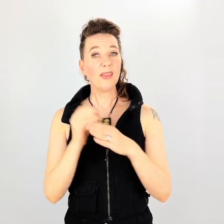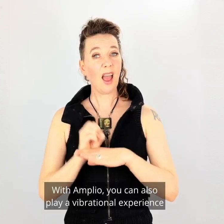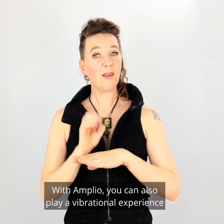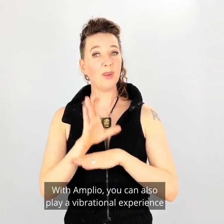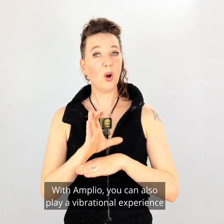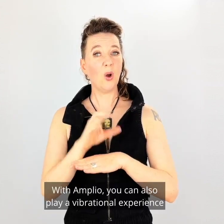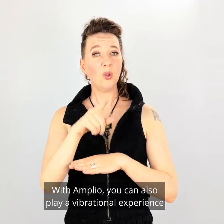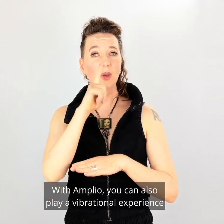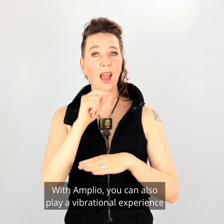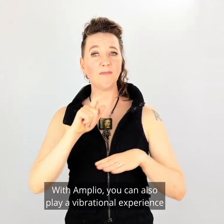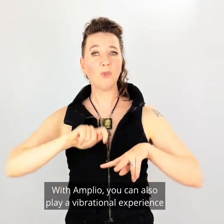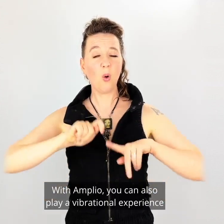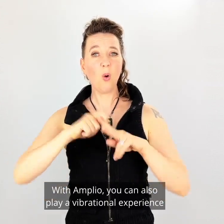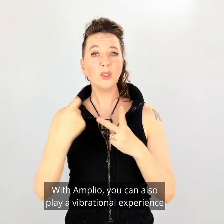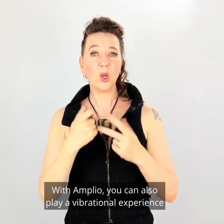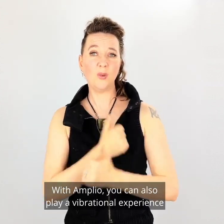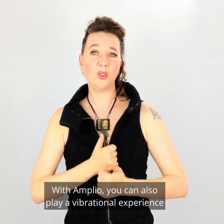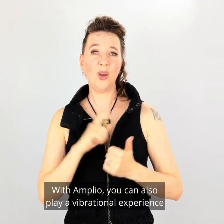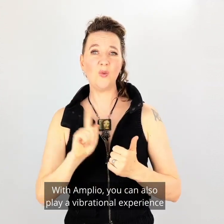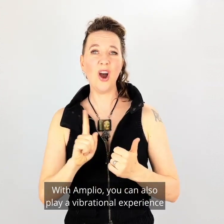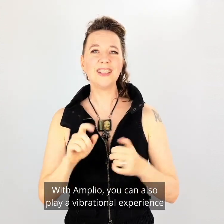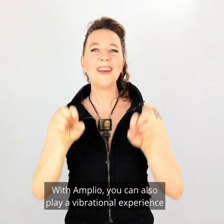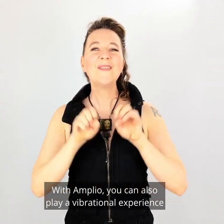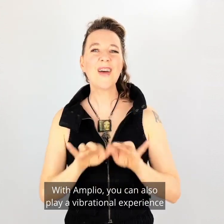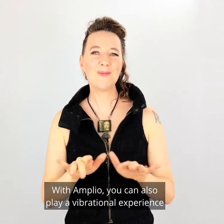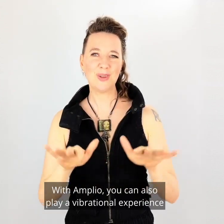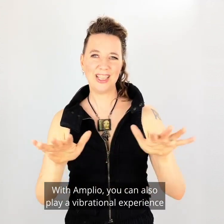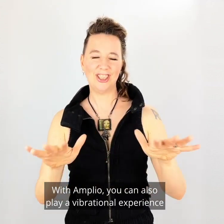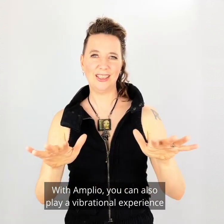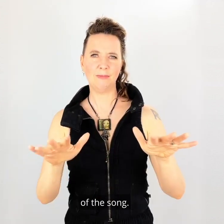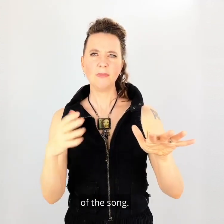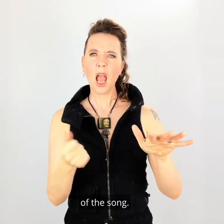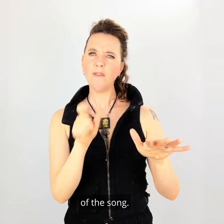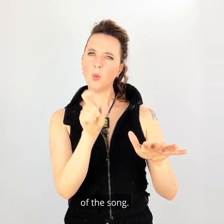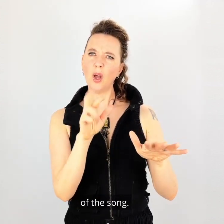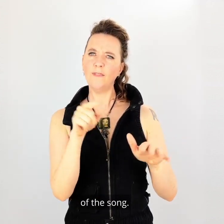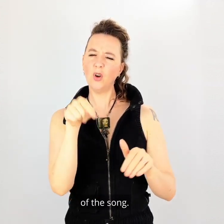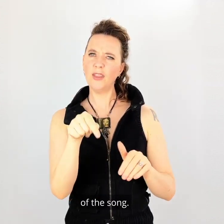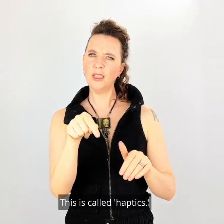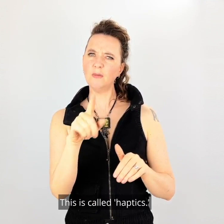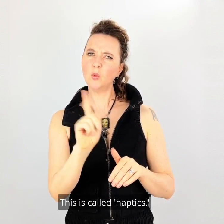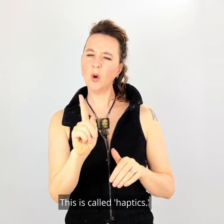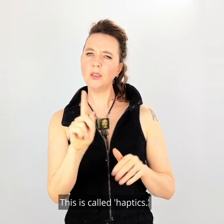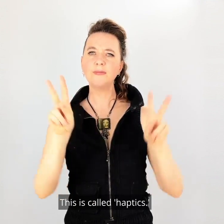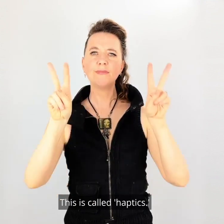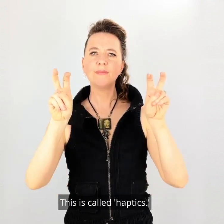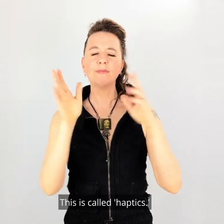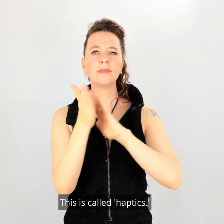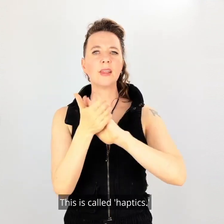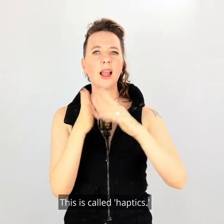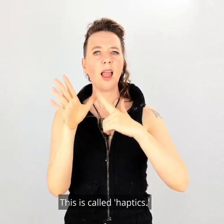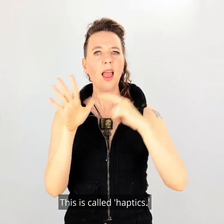With Amplio, you can also play a vibrational experience of the song. This is called haptics.